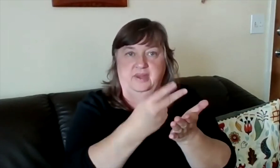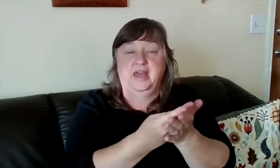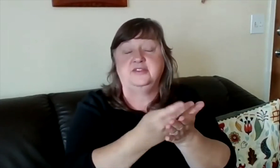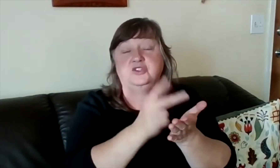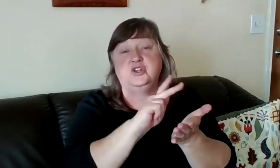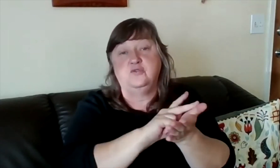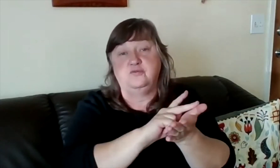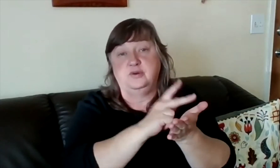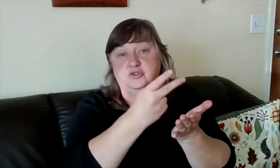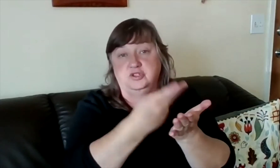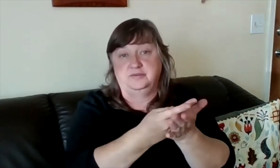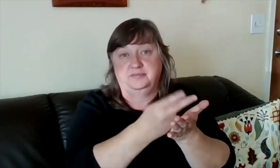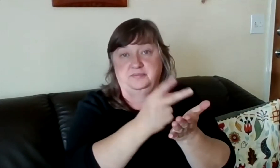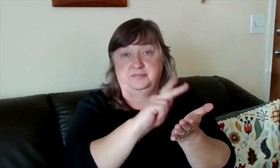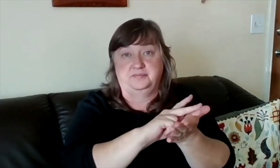and the stove motion.